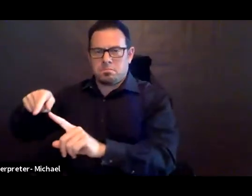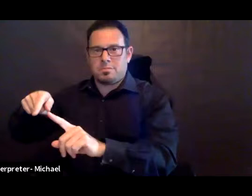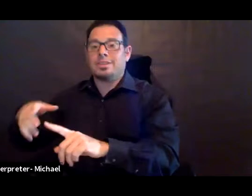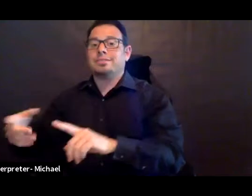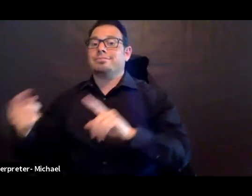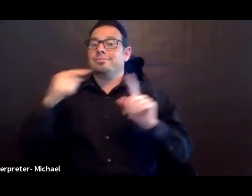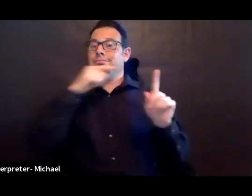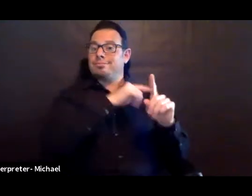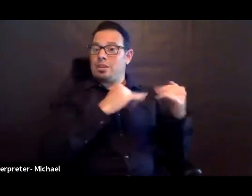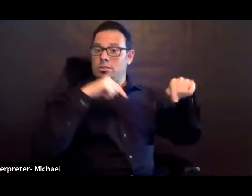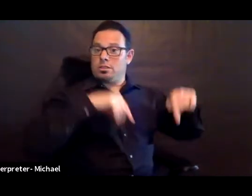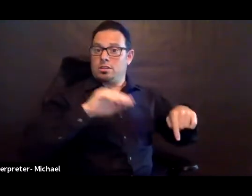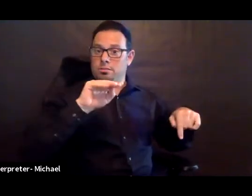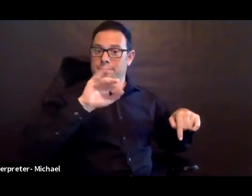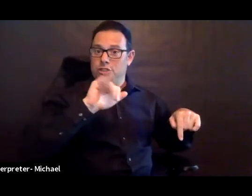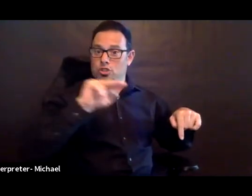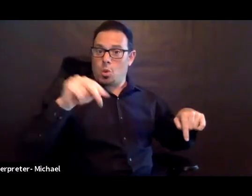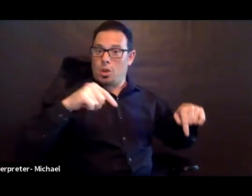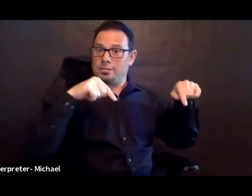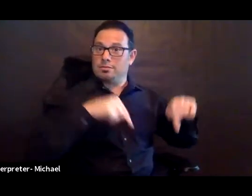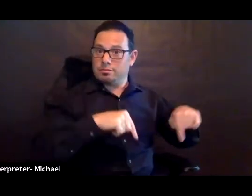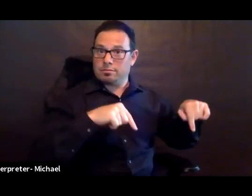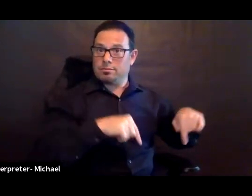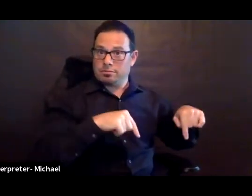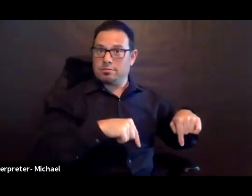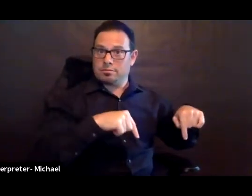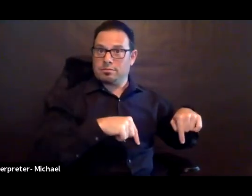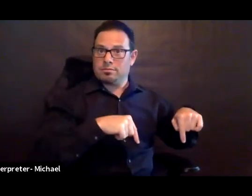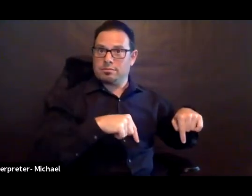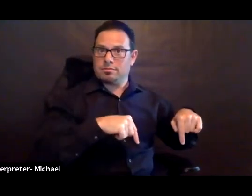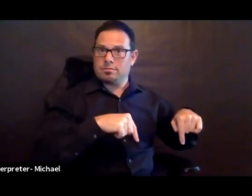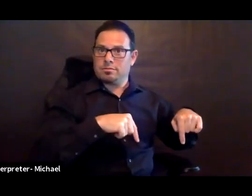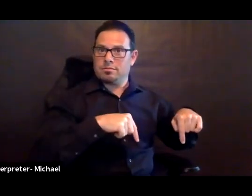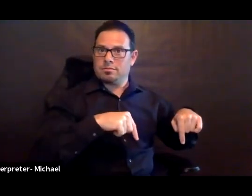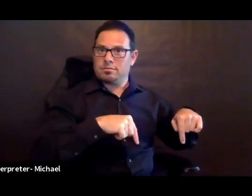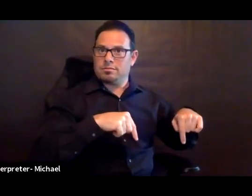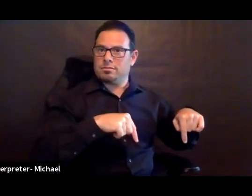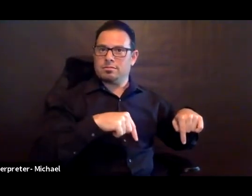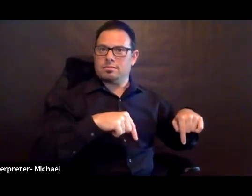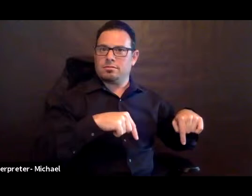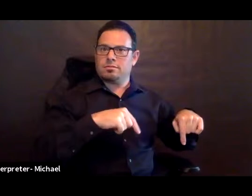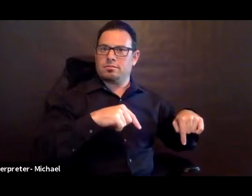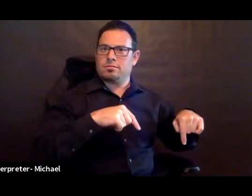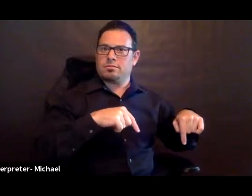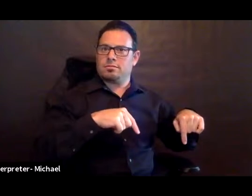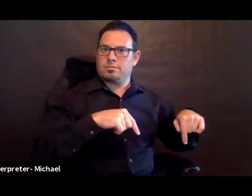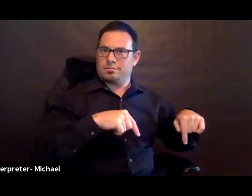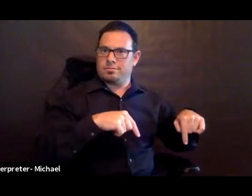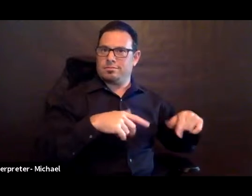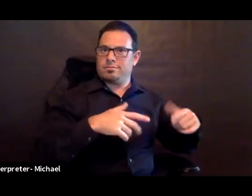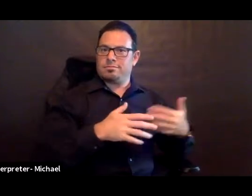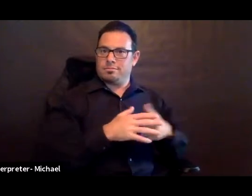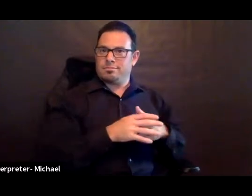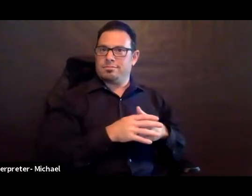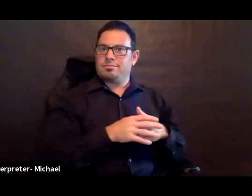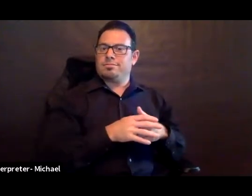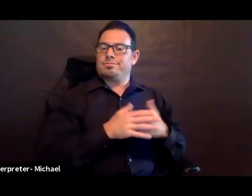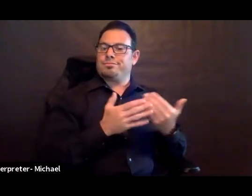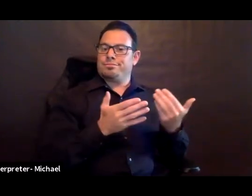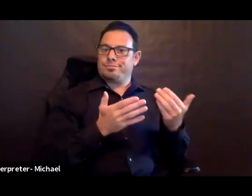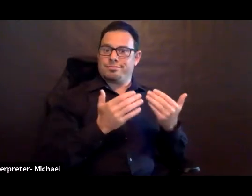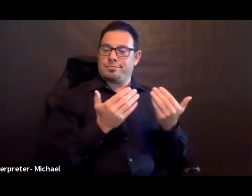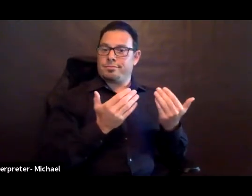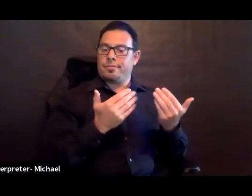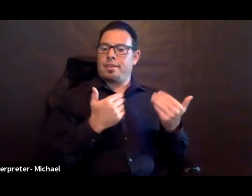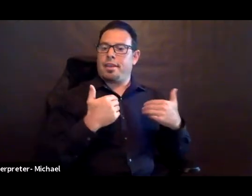has hosted a variety of popular events and festivals in recent weeks, we're asking for help to encourage anyone who has recently traveled there